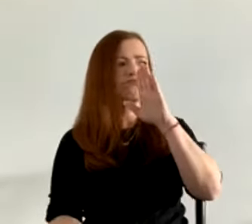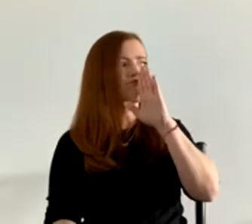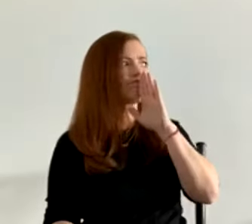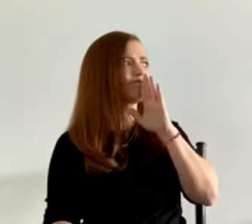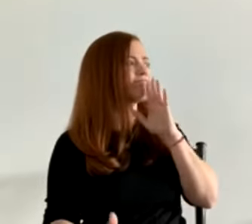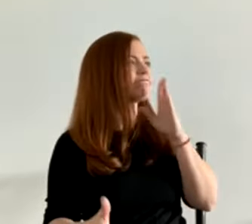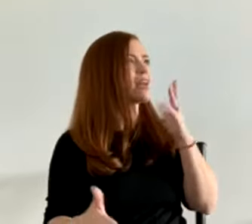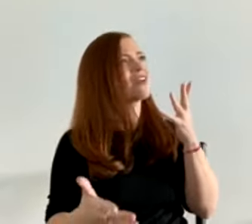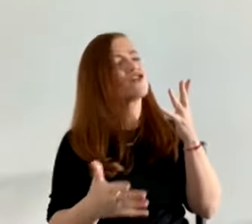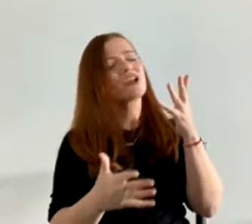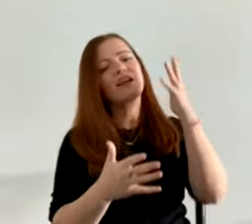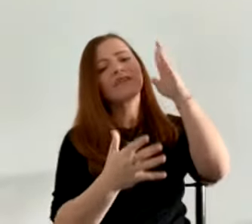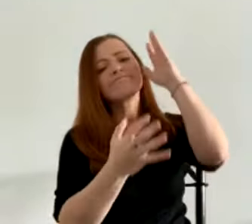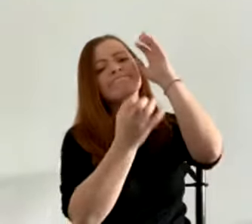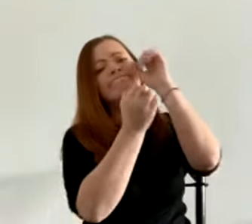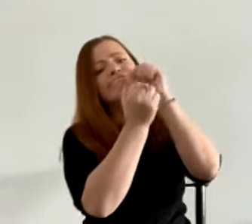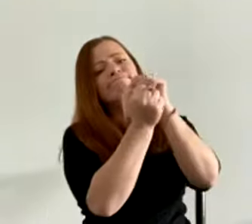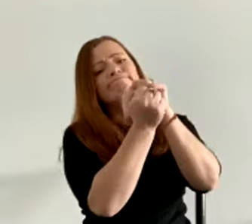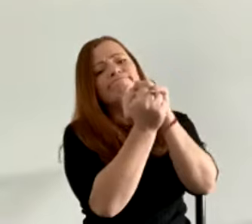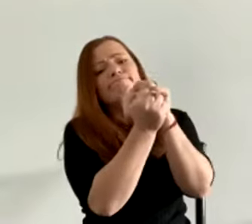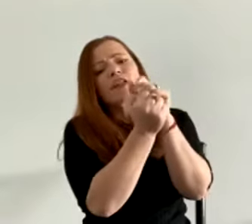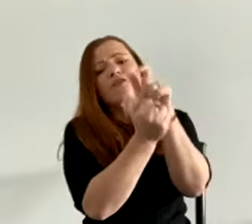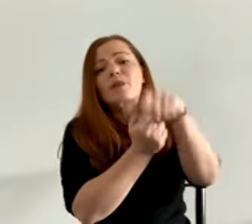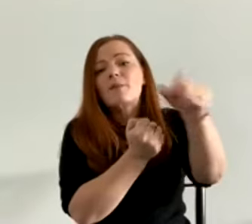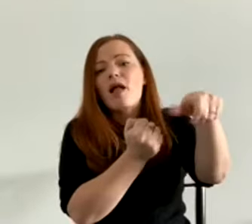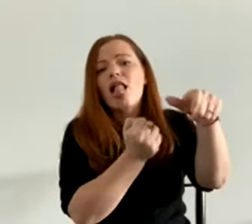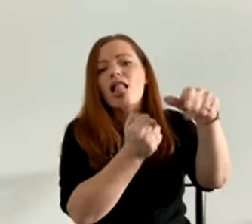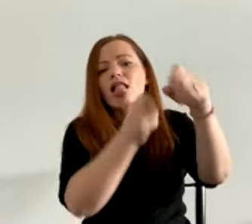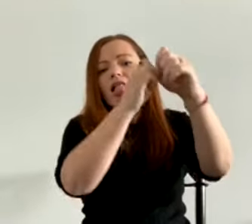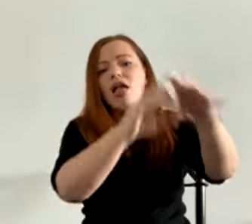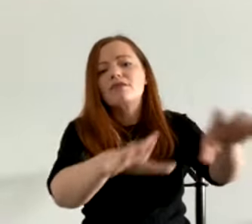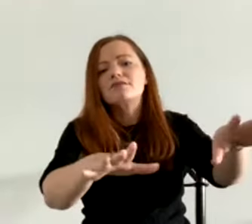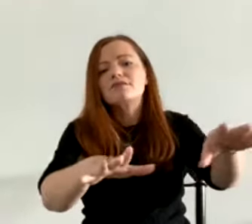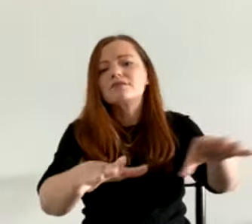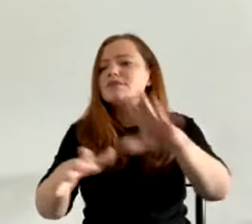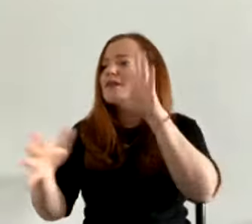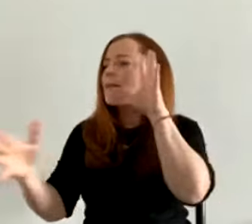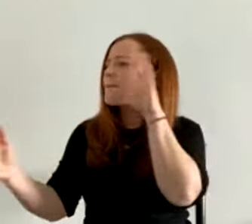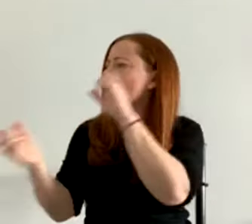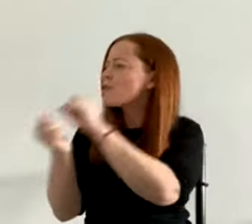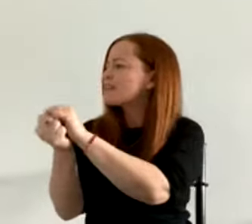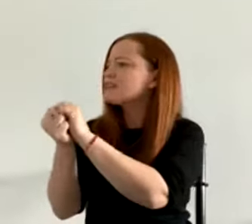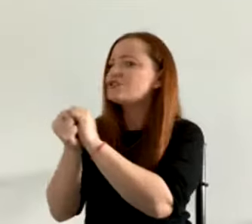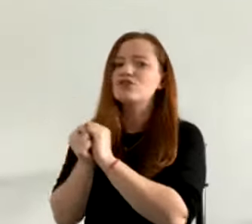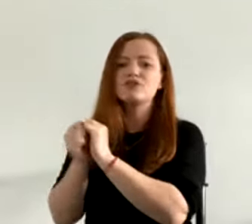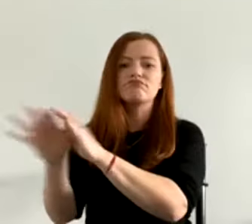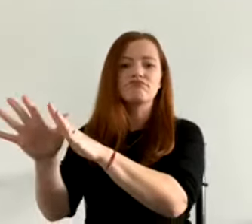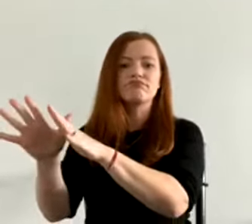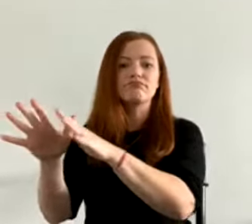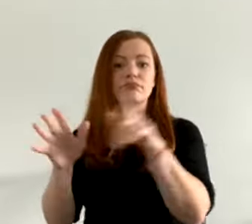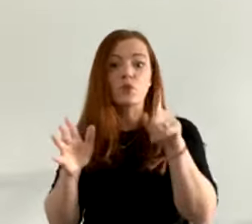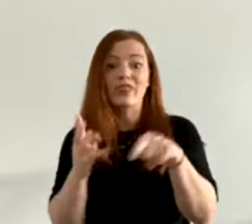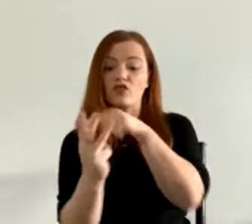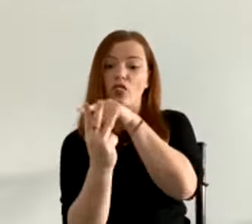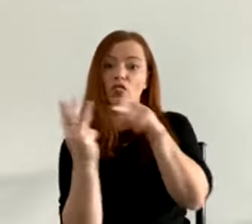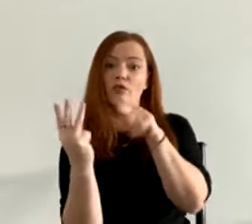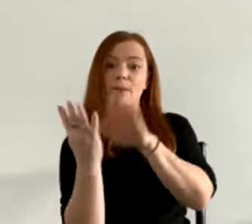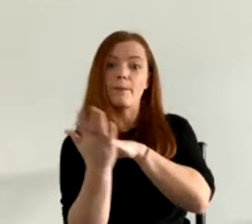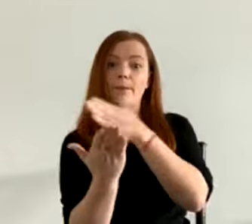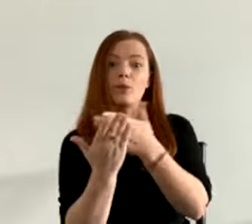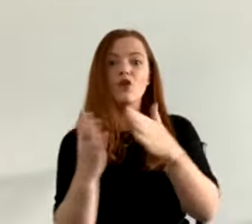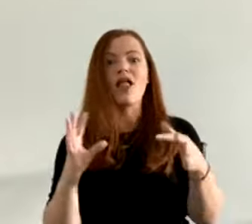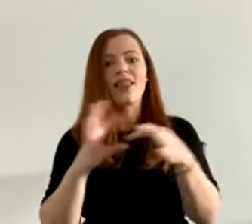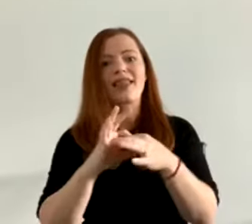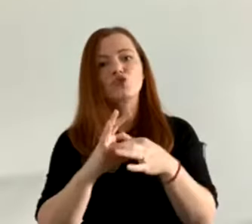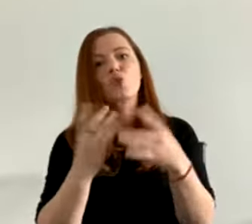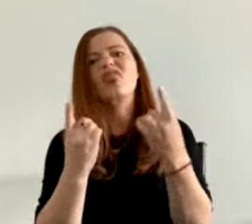wistful for people that he's lost and memories that he's lost. And yeah, these three poems are about things that he's lost, people that